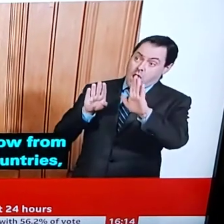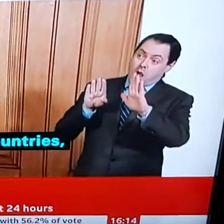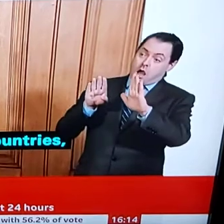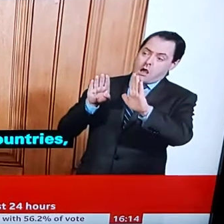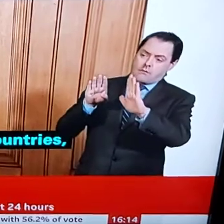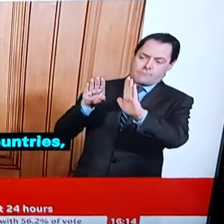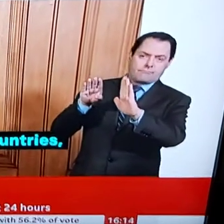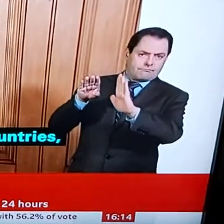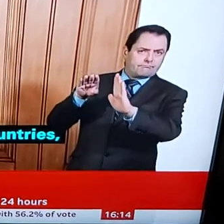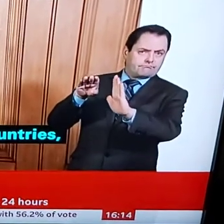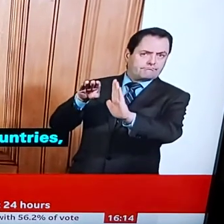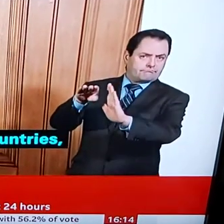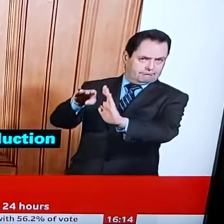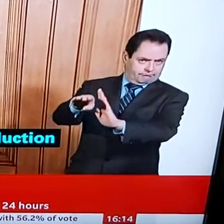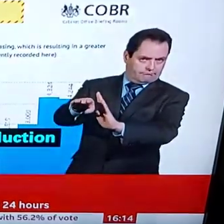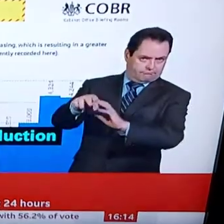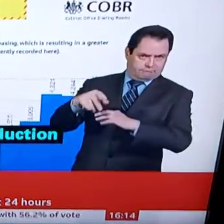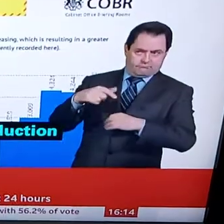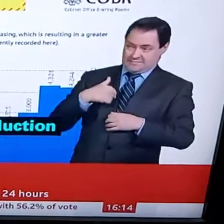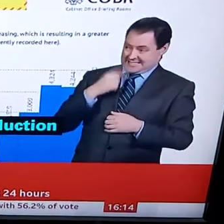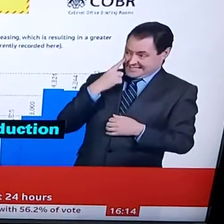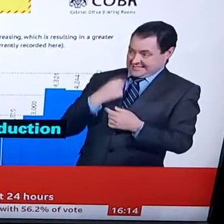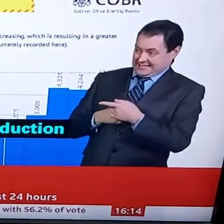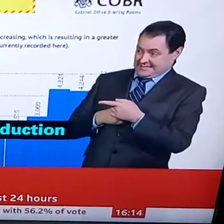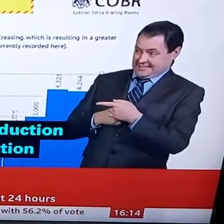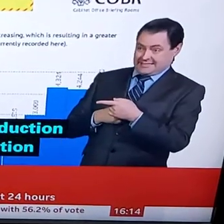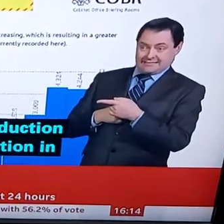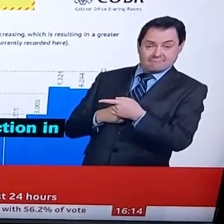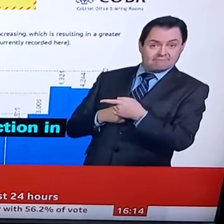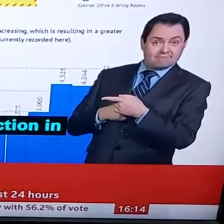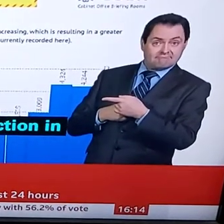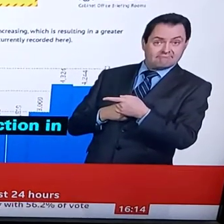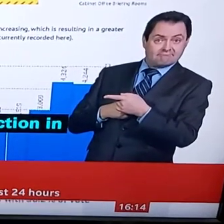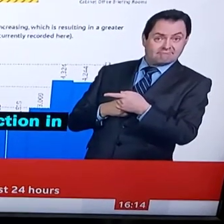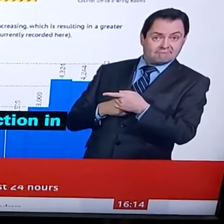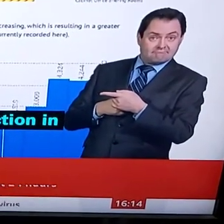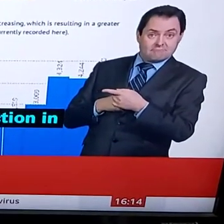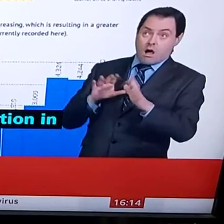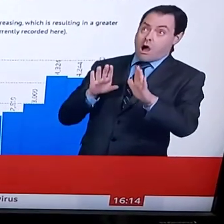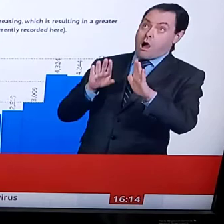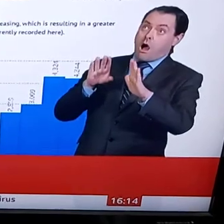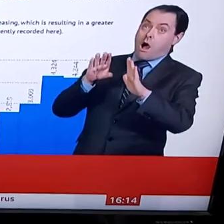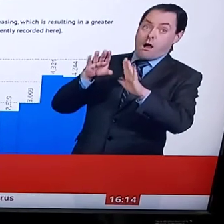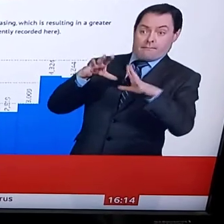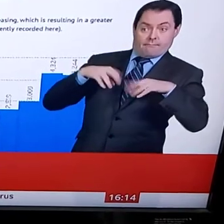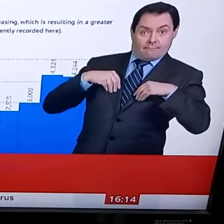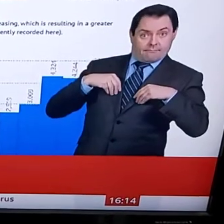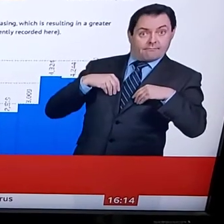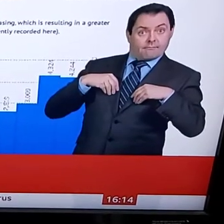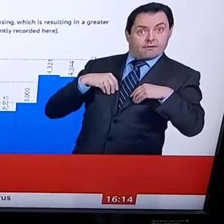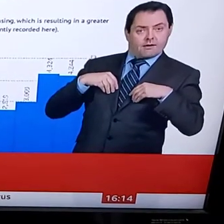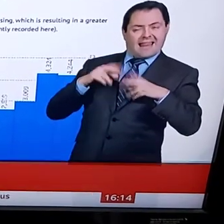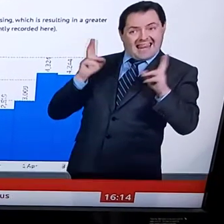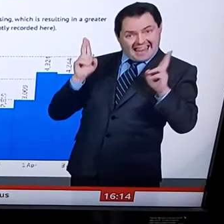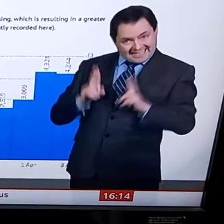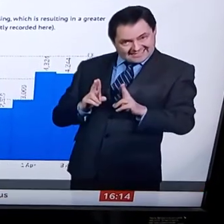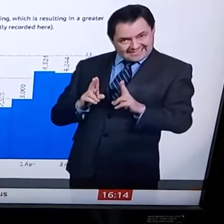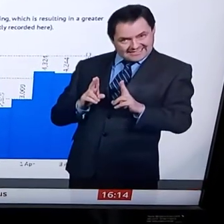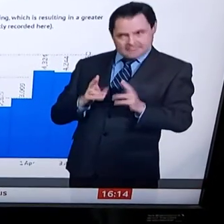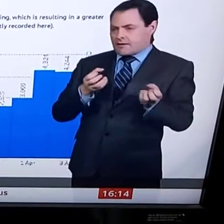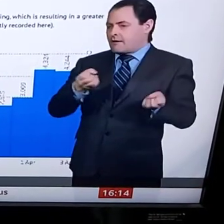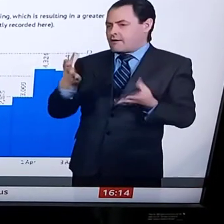reduction in infection rates, as the next chart shows, means a reduction in hospitalization rates. For the vast majority of people,